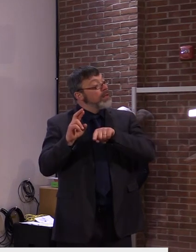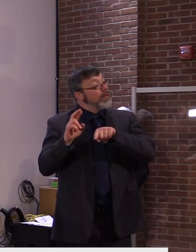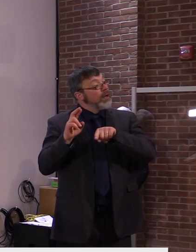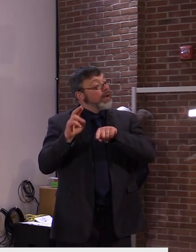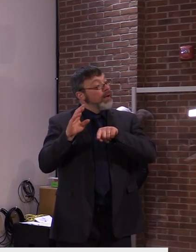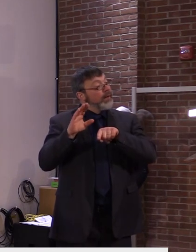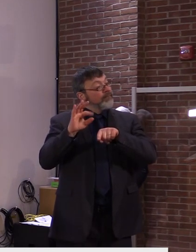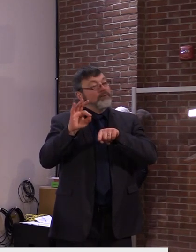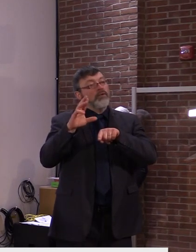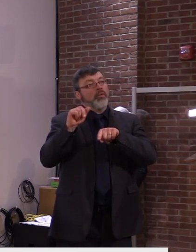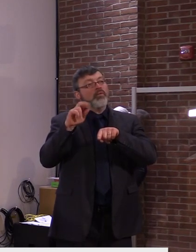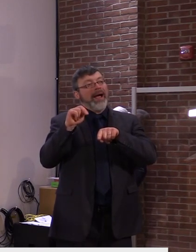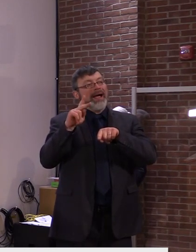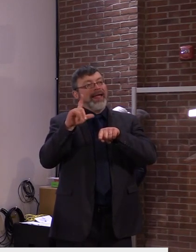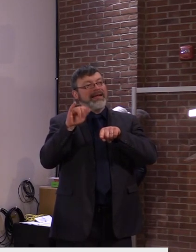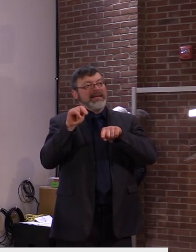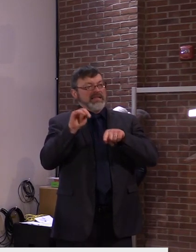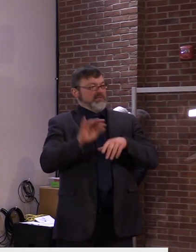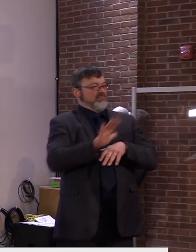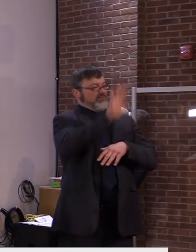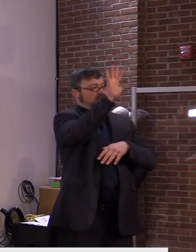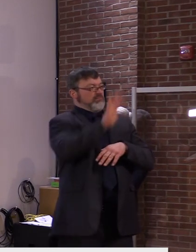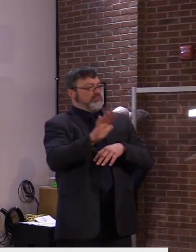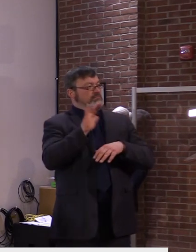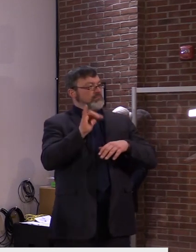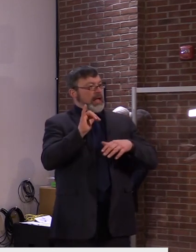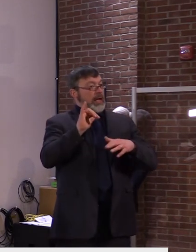51 associated with active outbreaks.